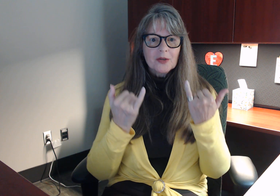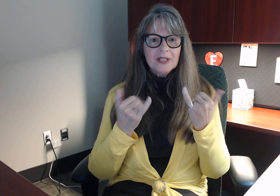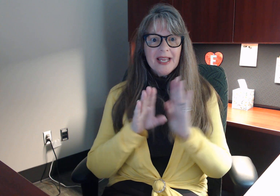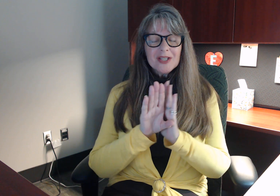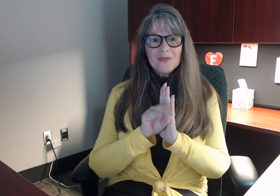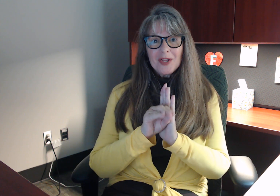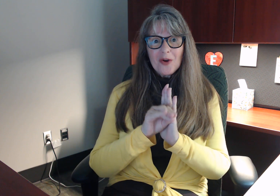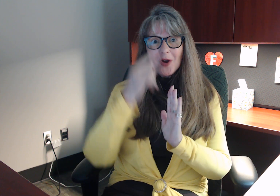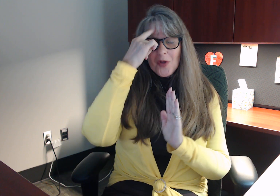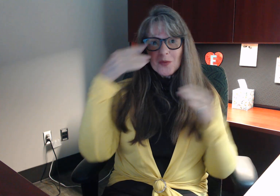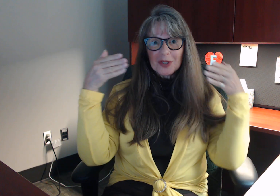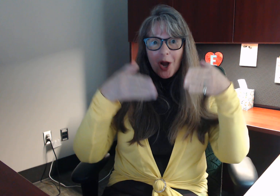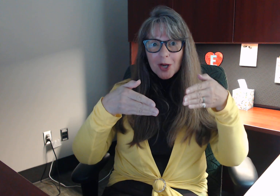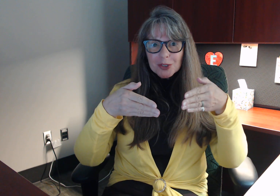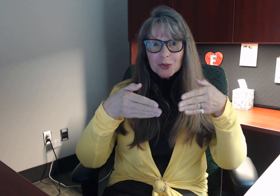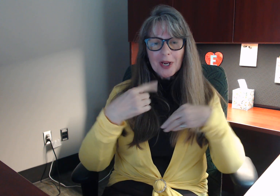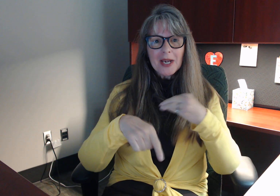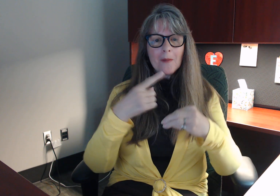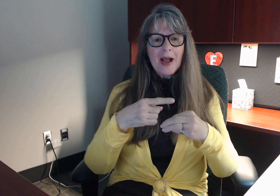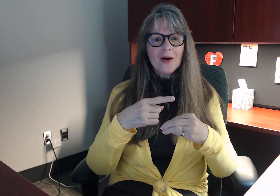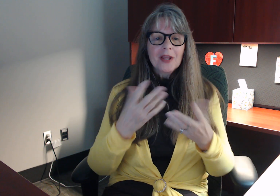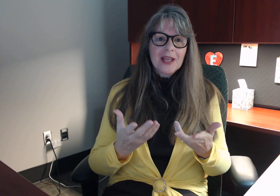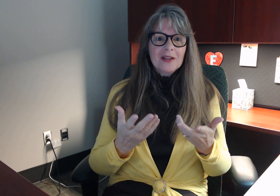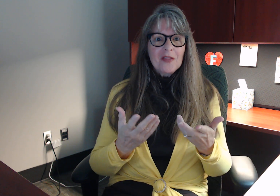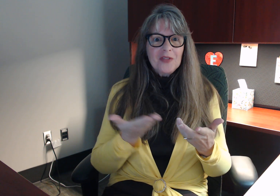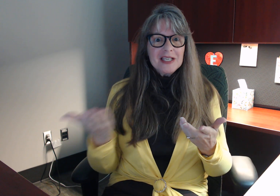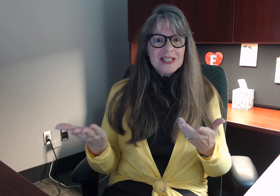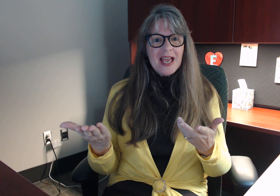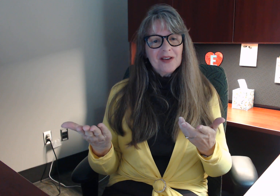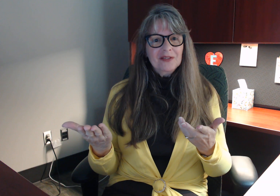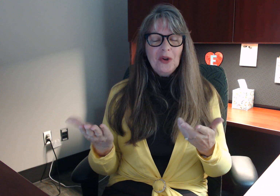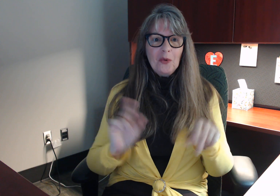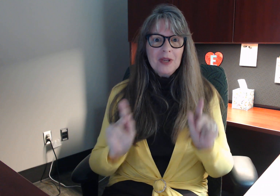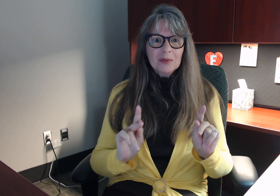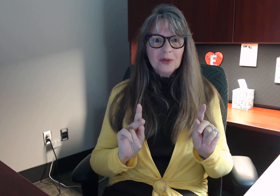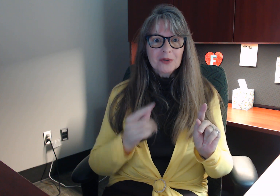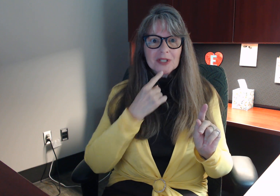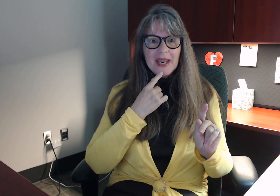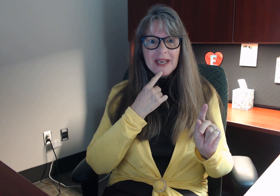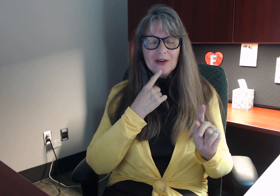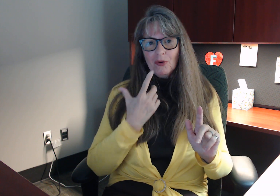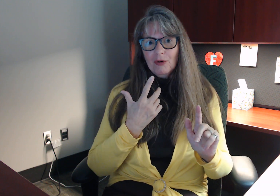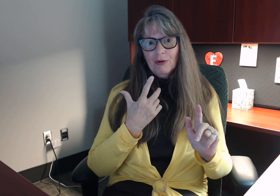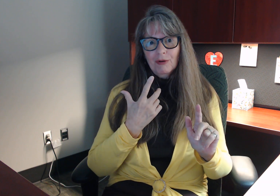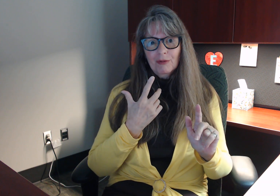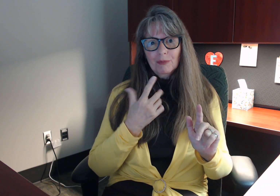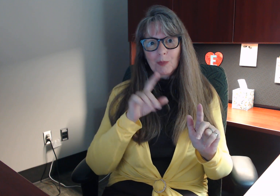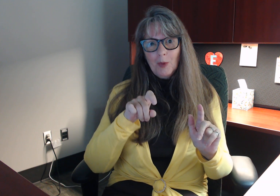So today's video, I thought I would concentrate about things that, people are saying or what we